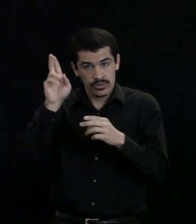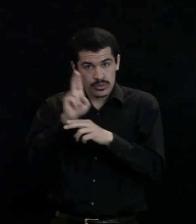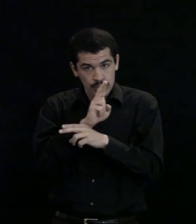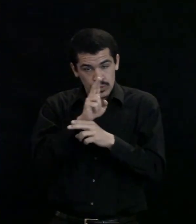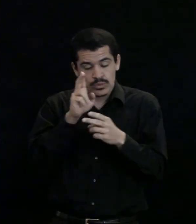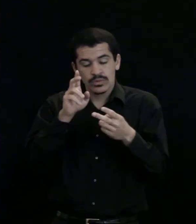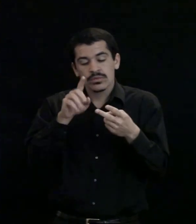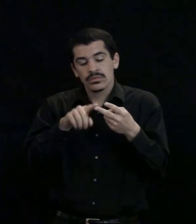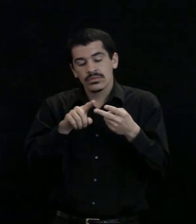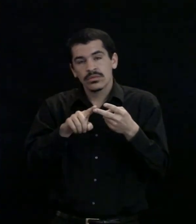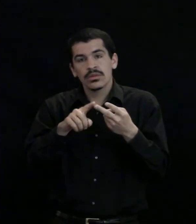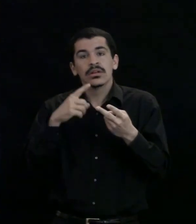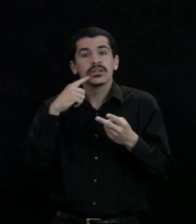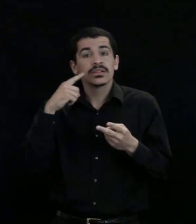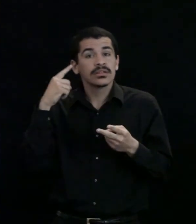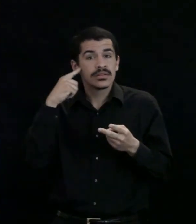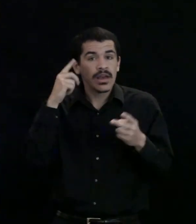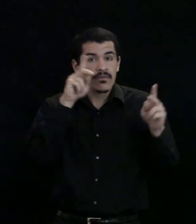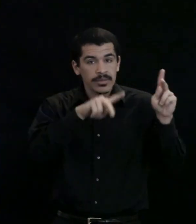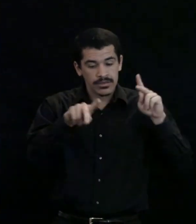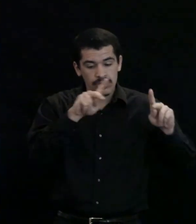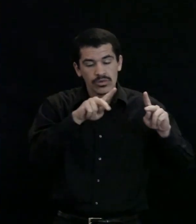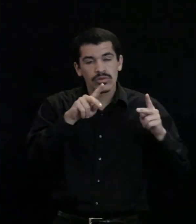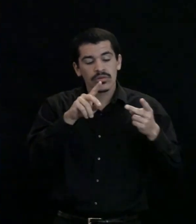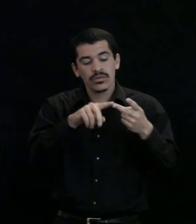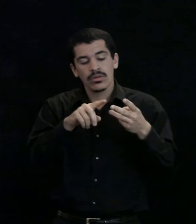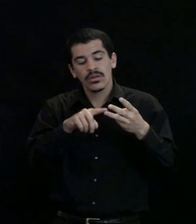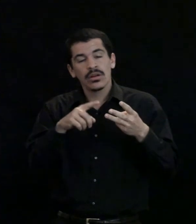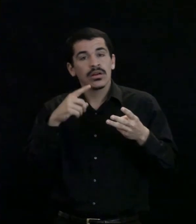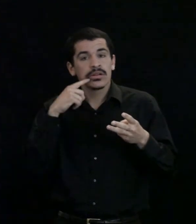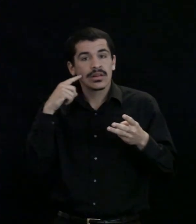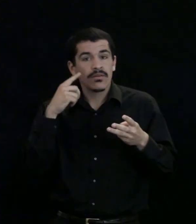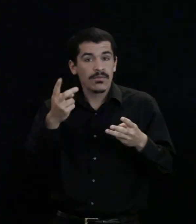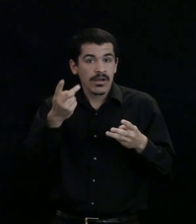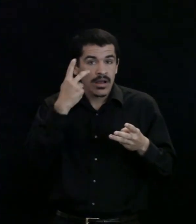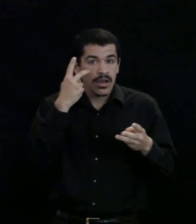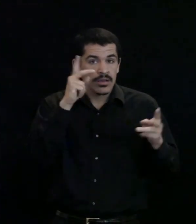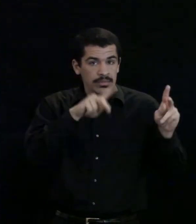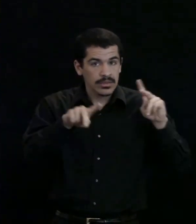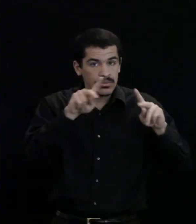the deaf, deafblind, and hard of hearing community,